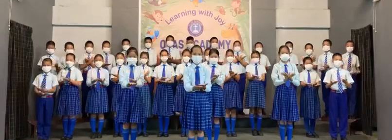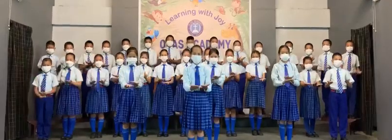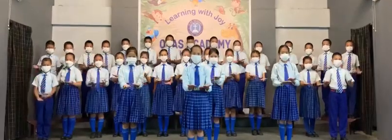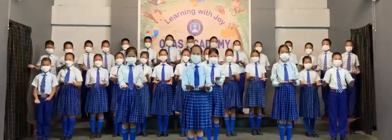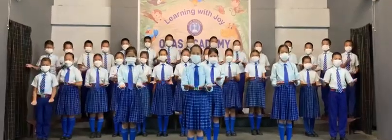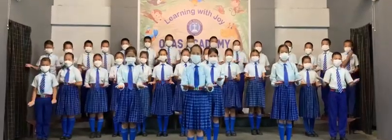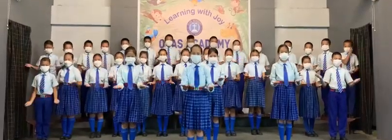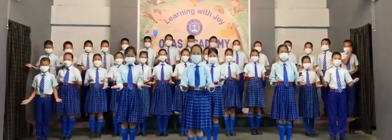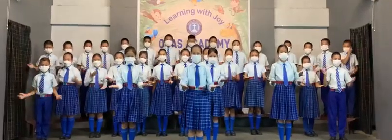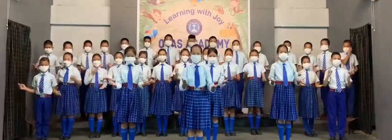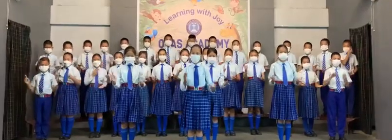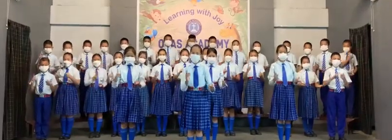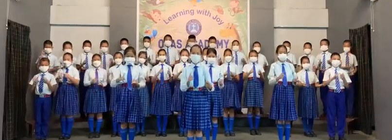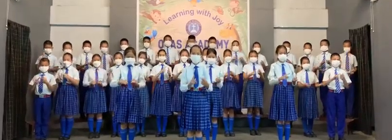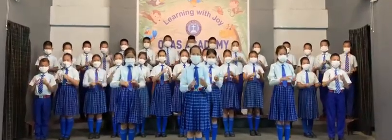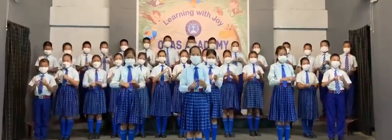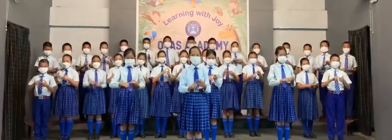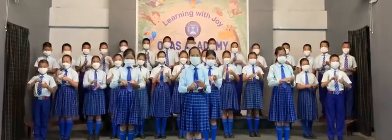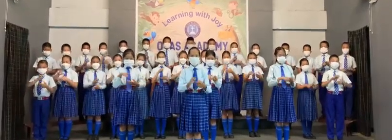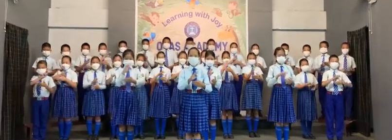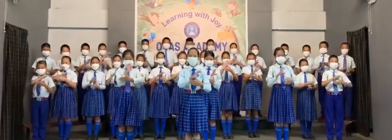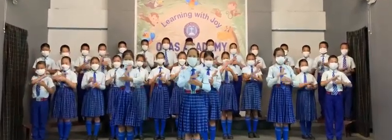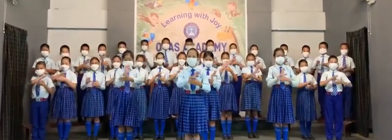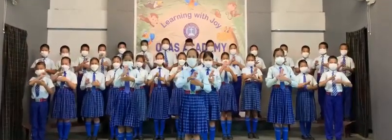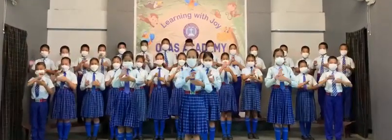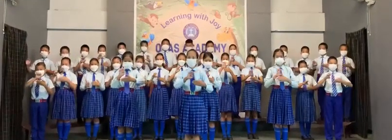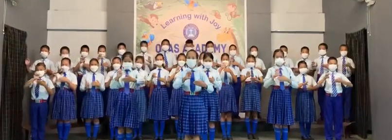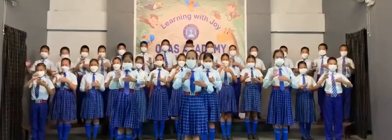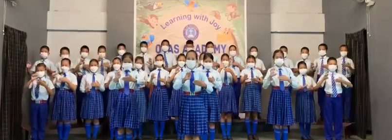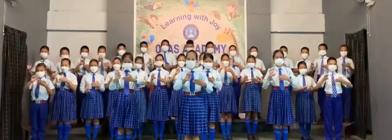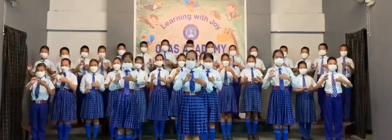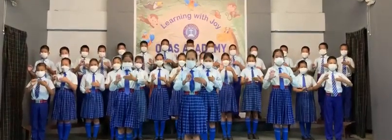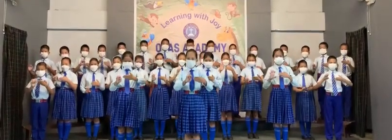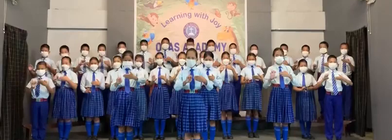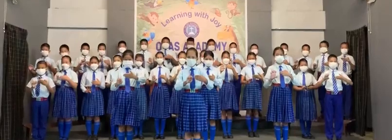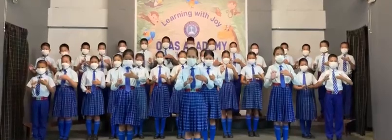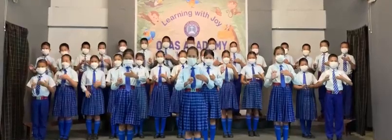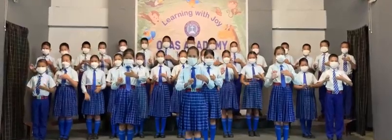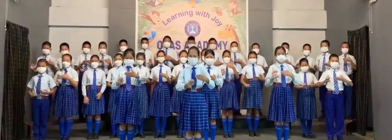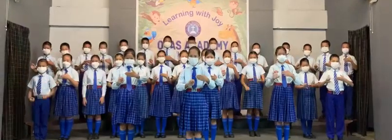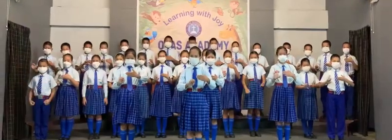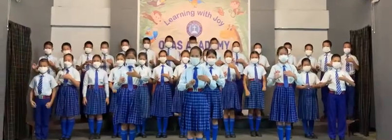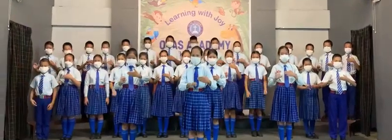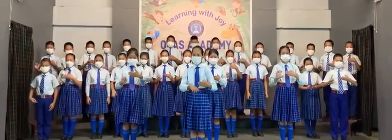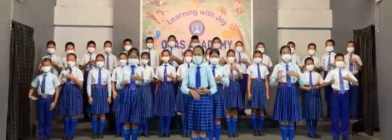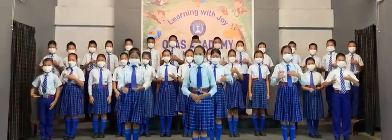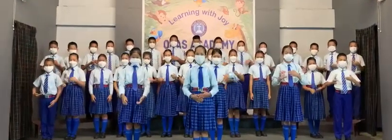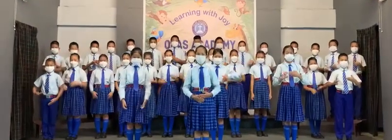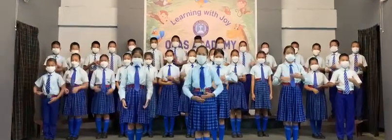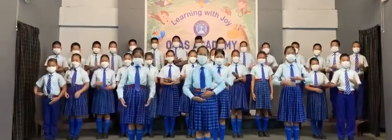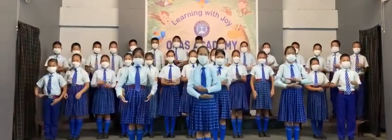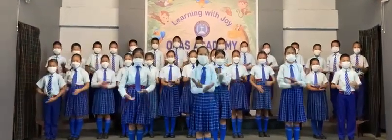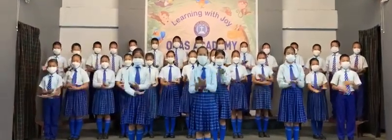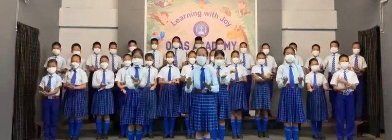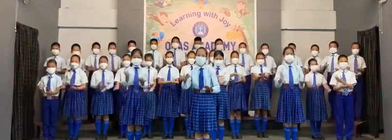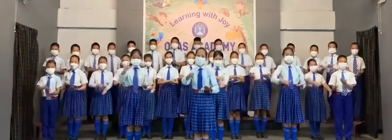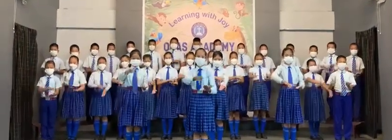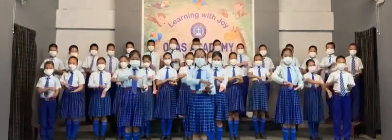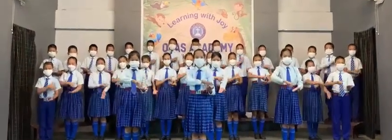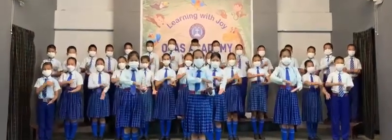you until the end What took you